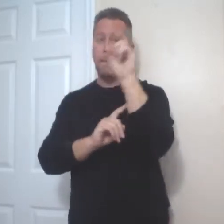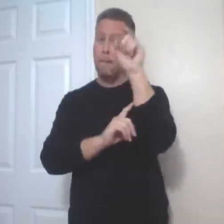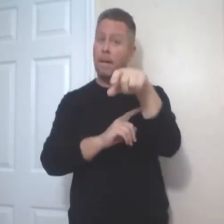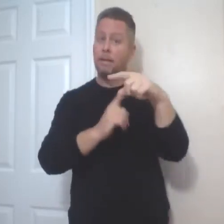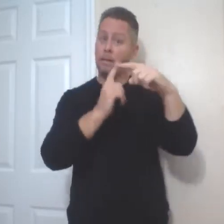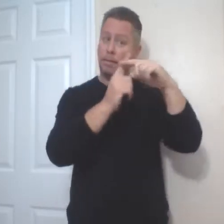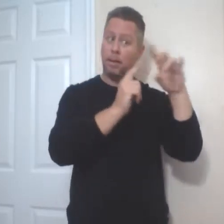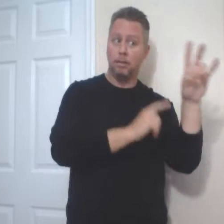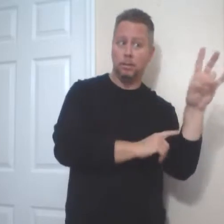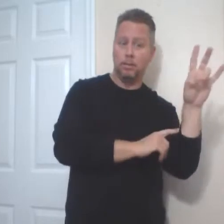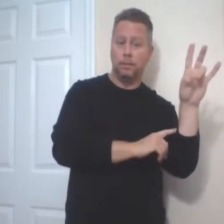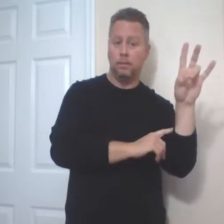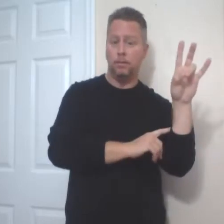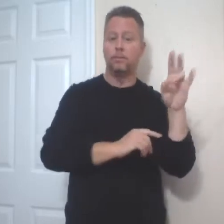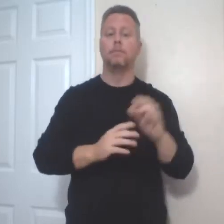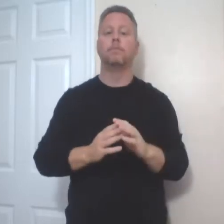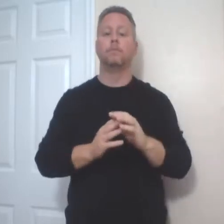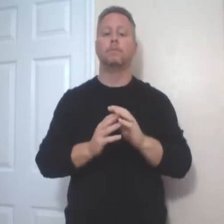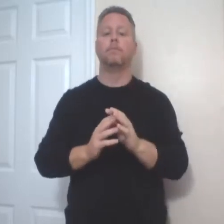the right side.